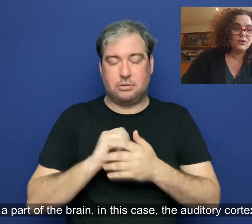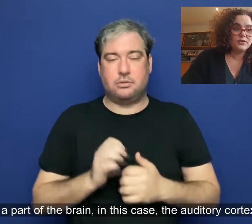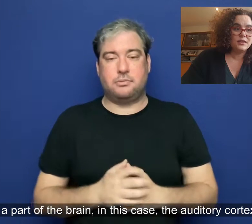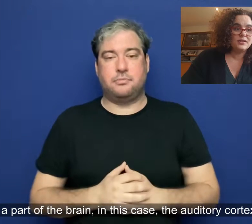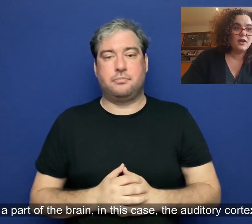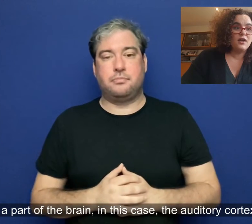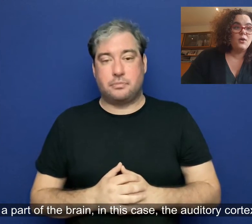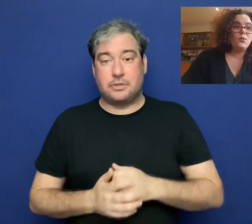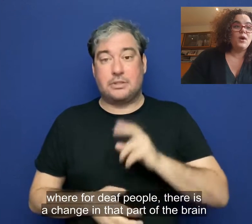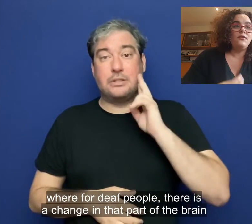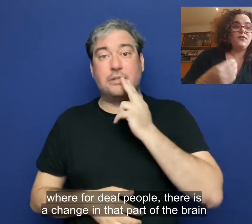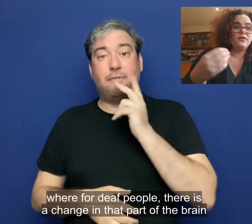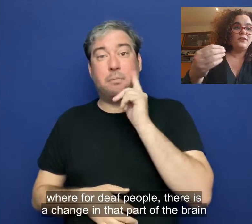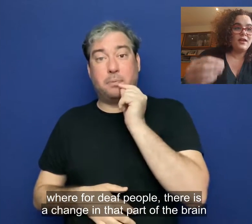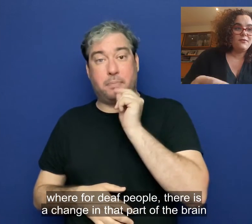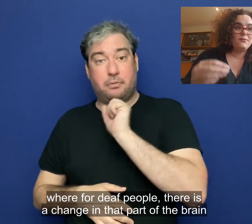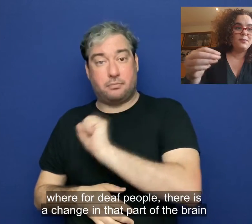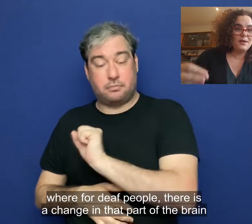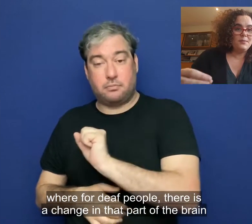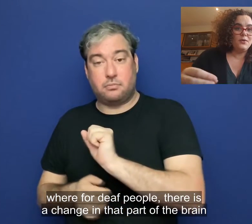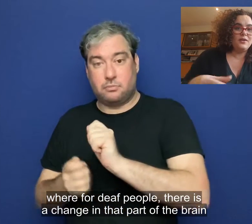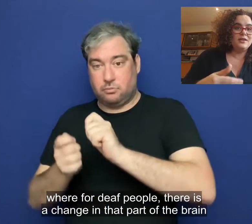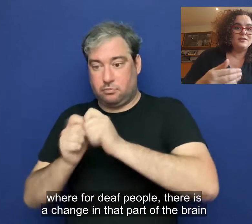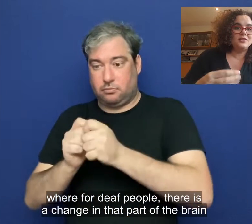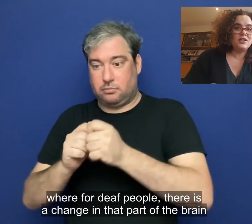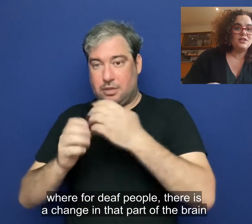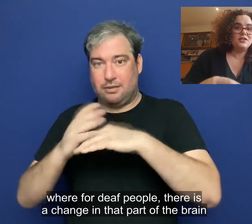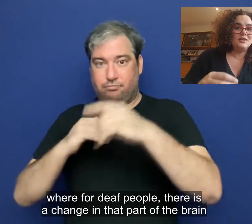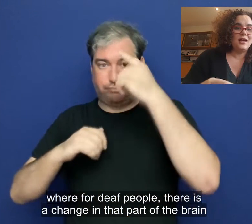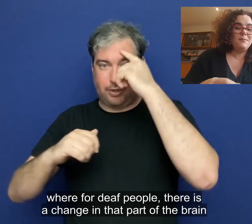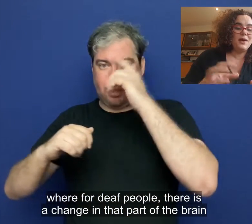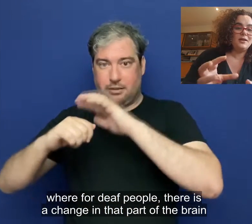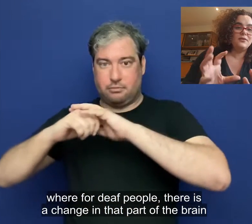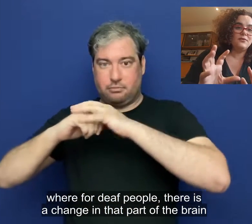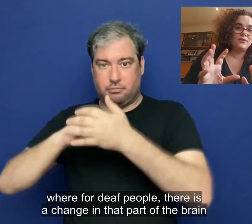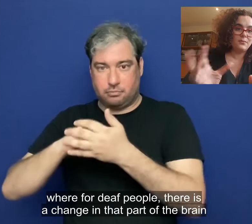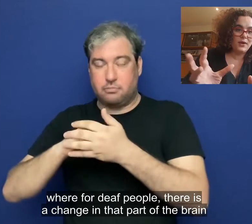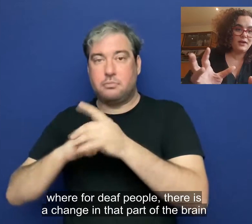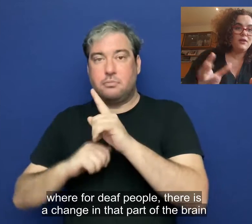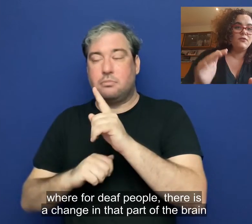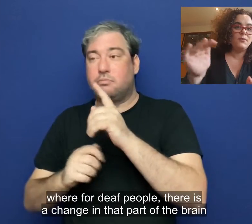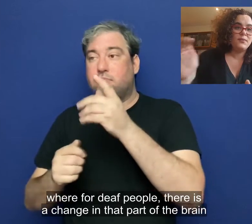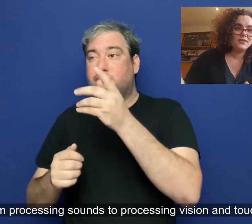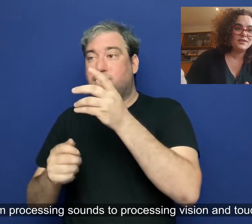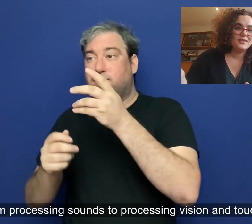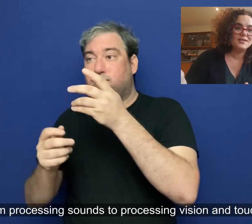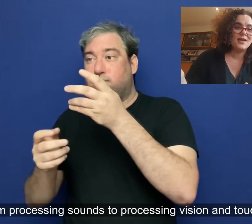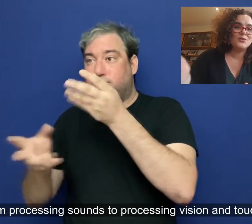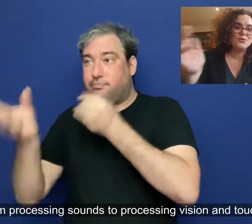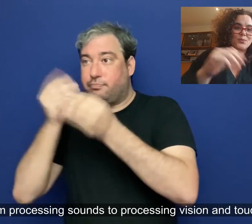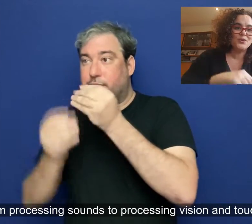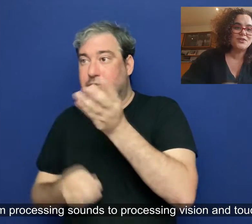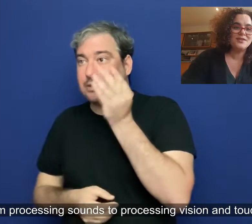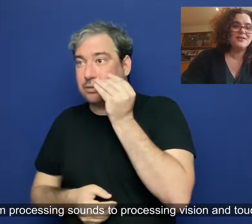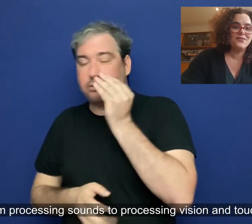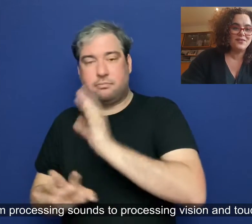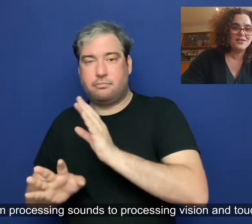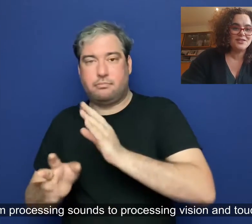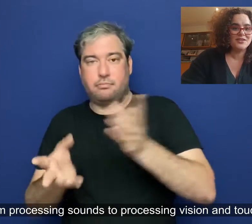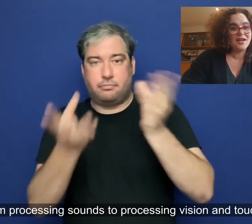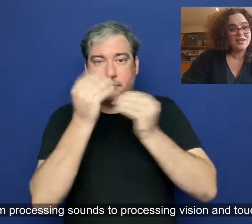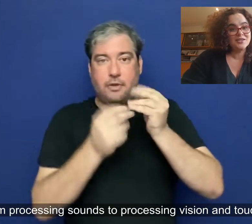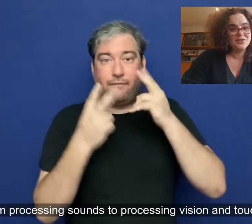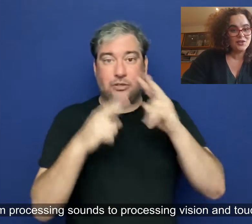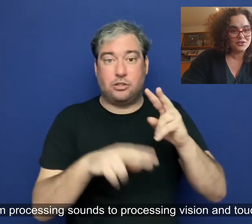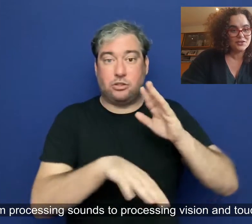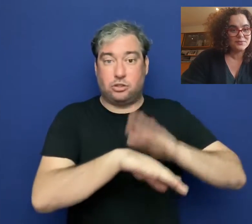auditory cortex, where for deaf people there is a change in that part of the brain from processing sounds to processing